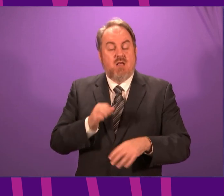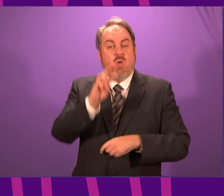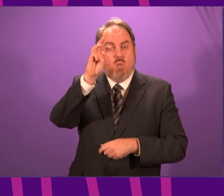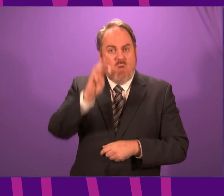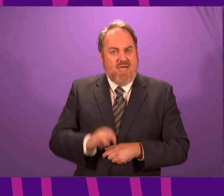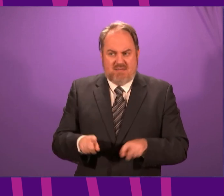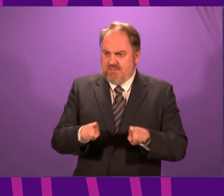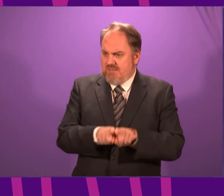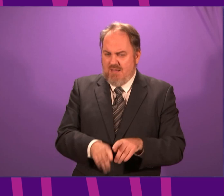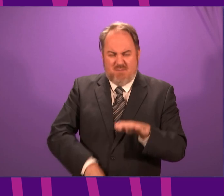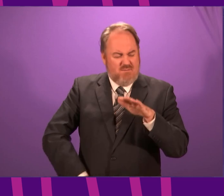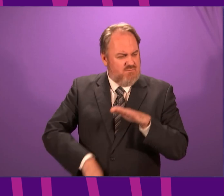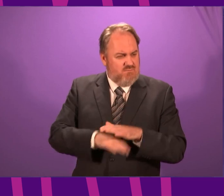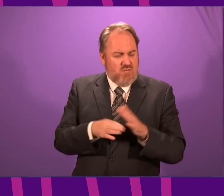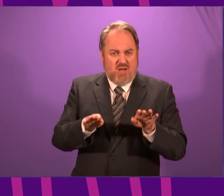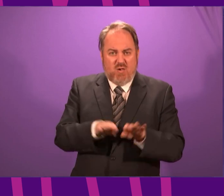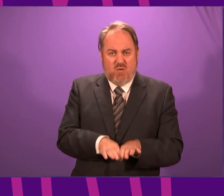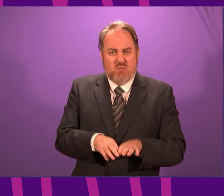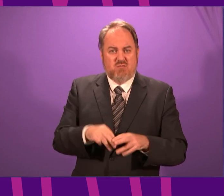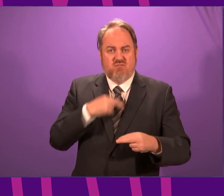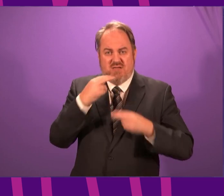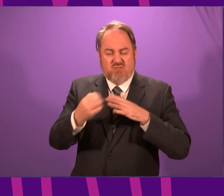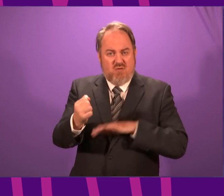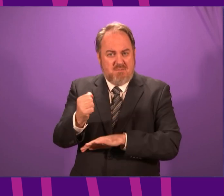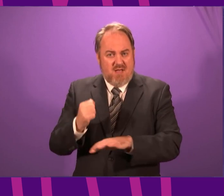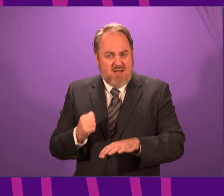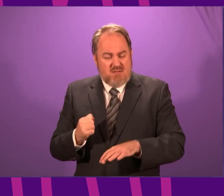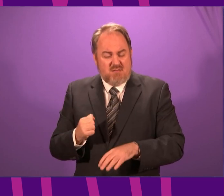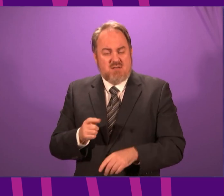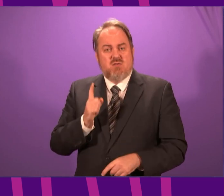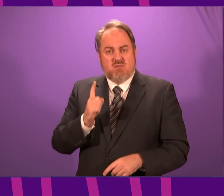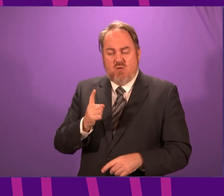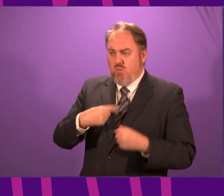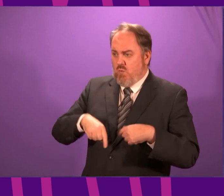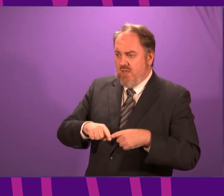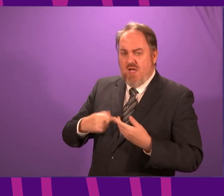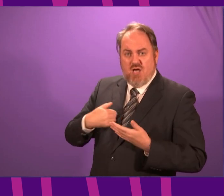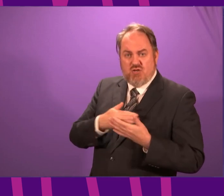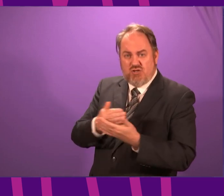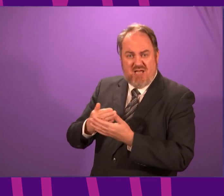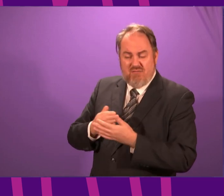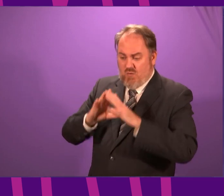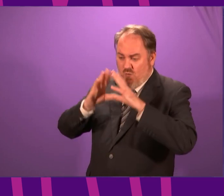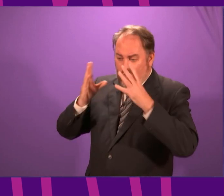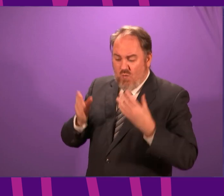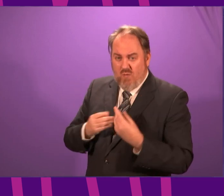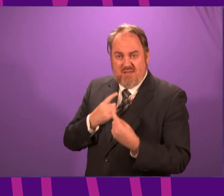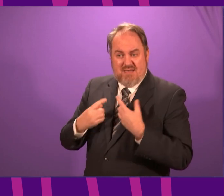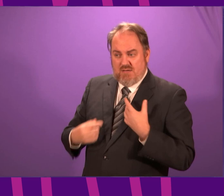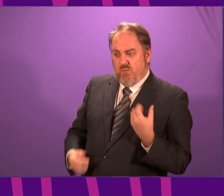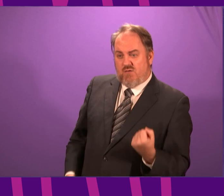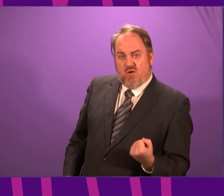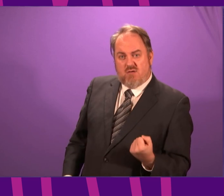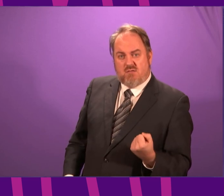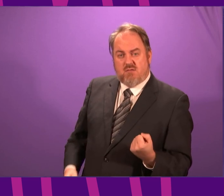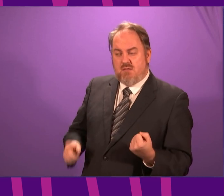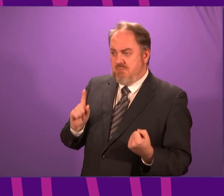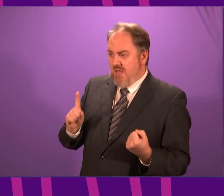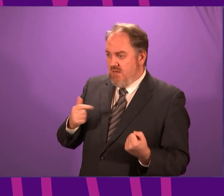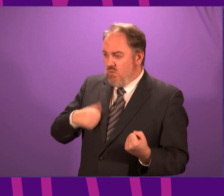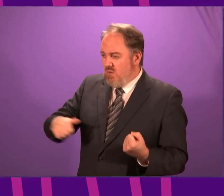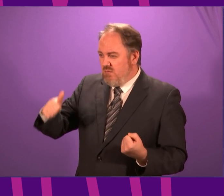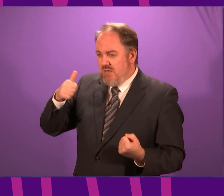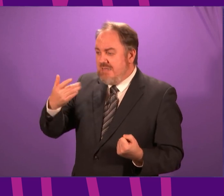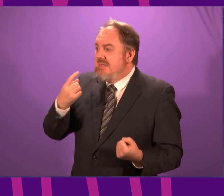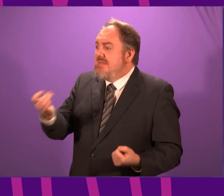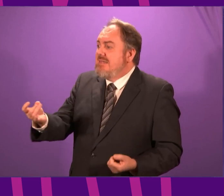of data and evidence than we are, because we're all providing as much as exists. But if there are examples of where we could, something